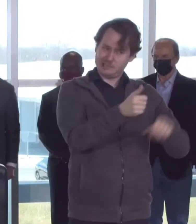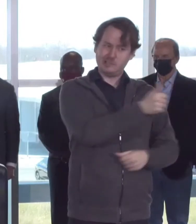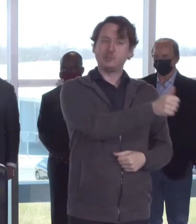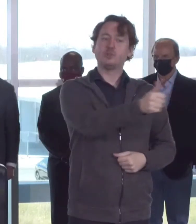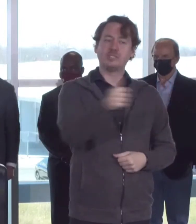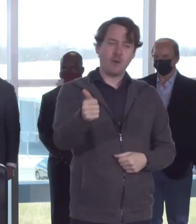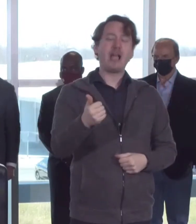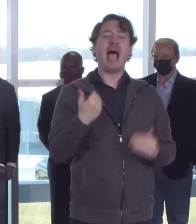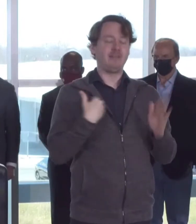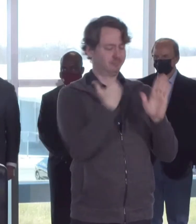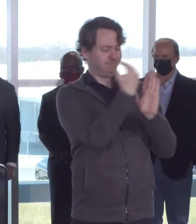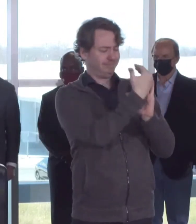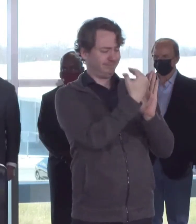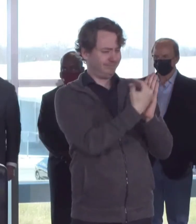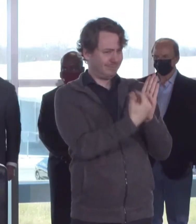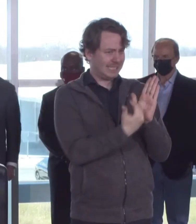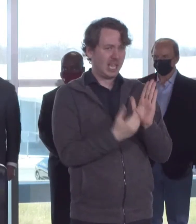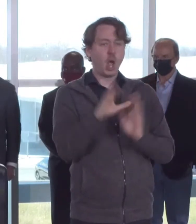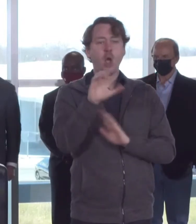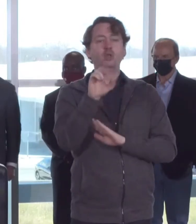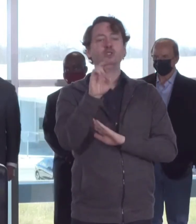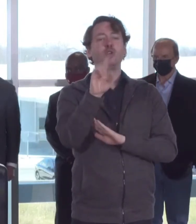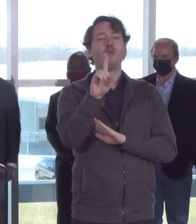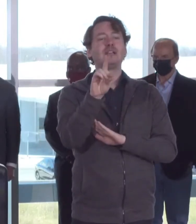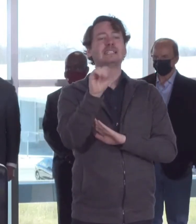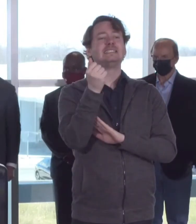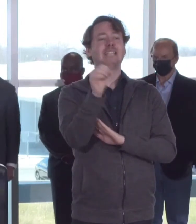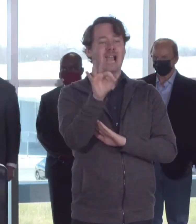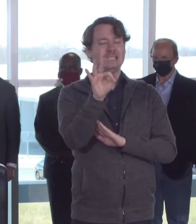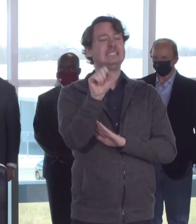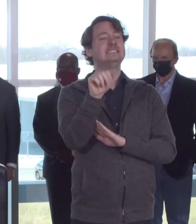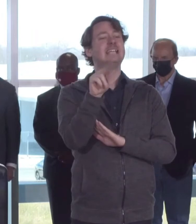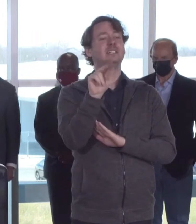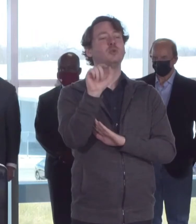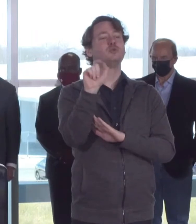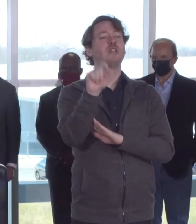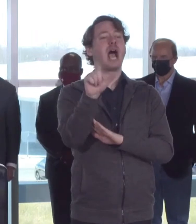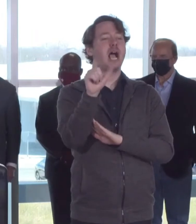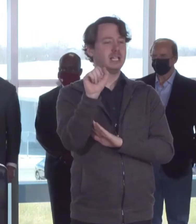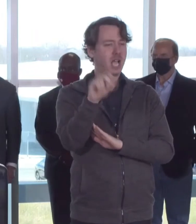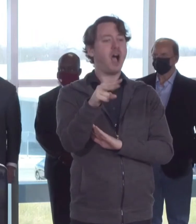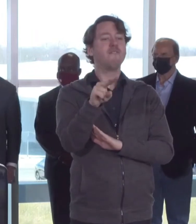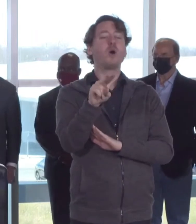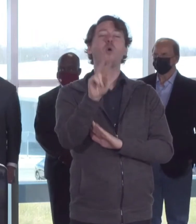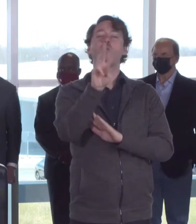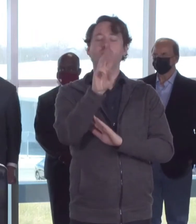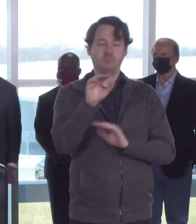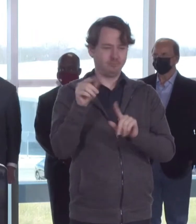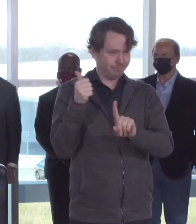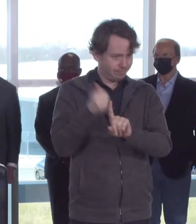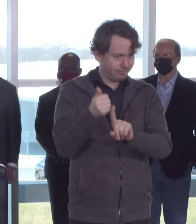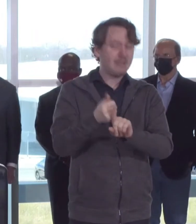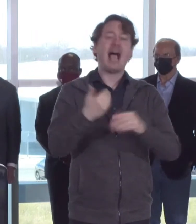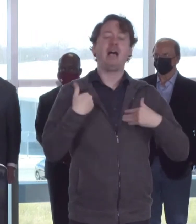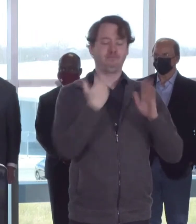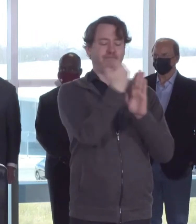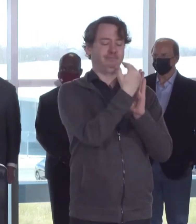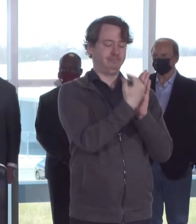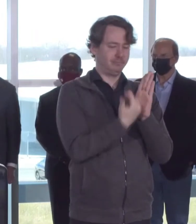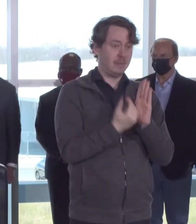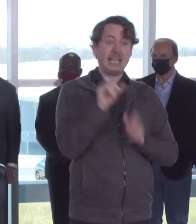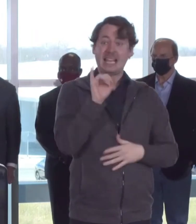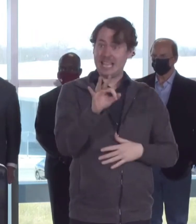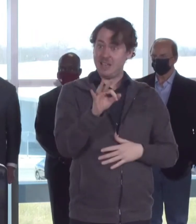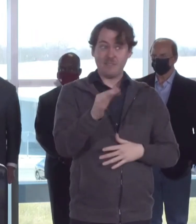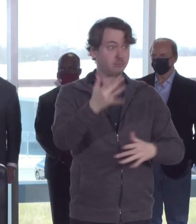that are listed on the covid19.sanantonio.gov website. If you are positive, contact your physician or